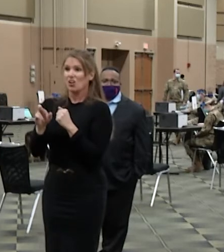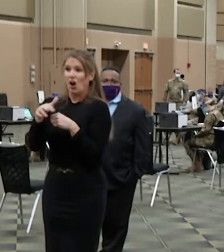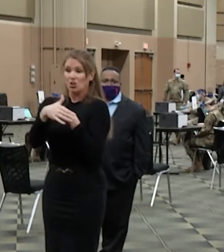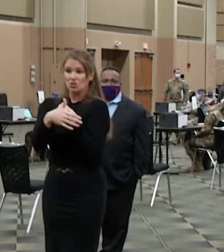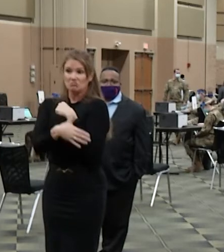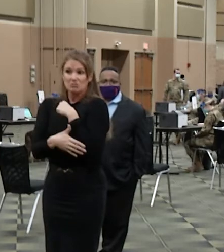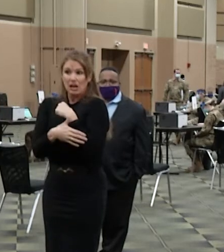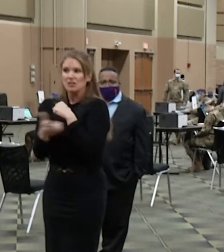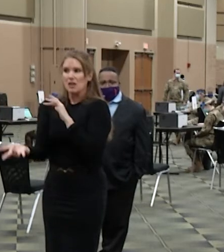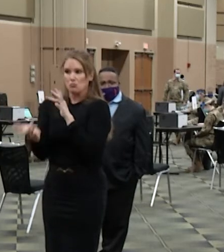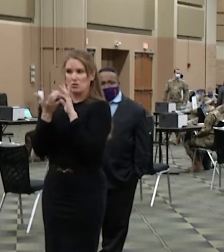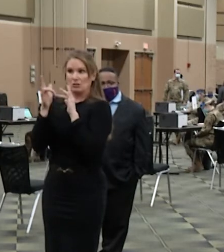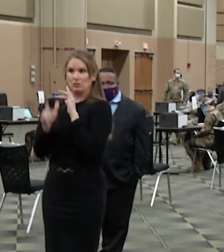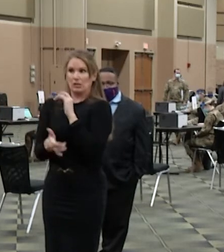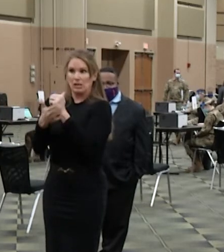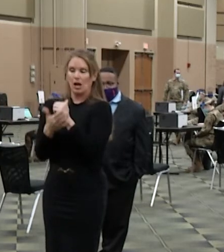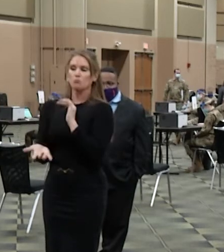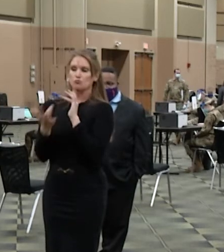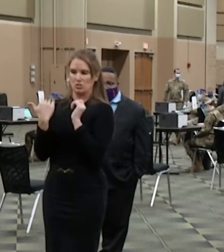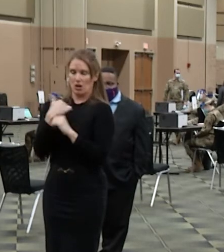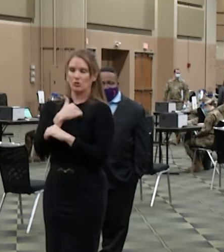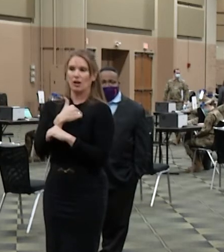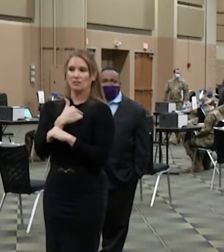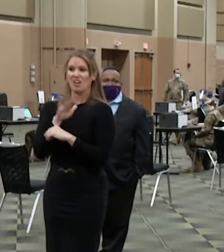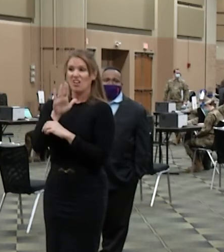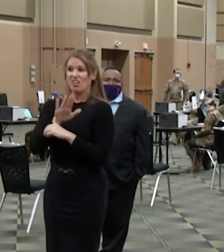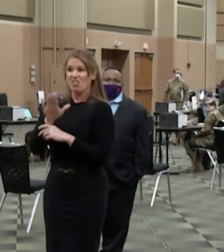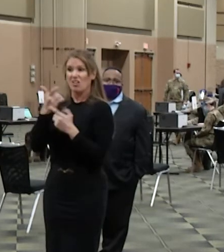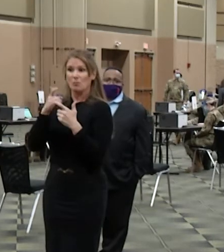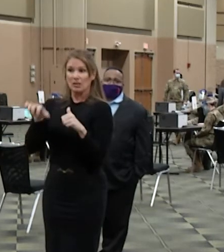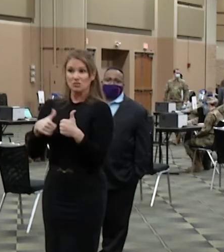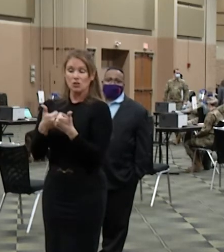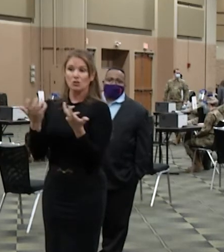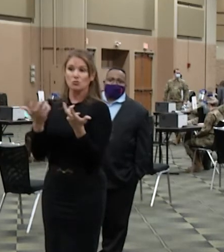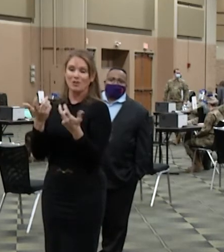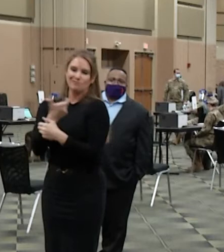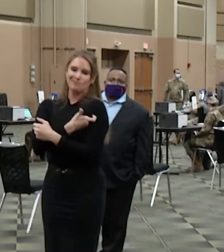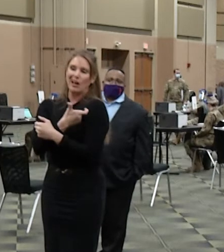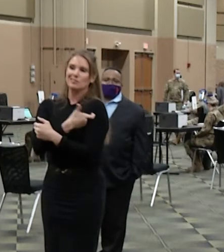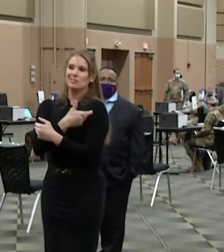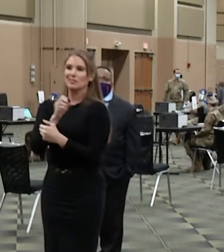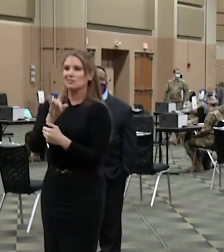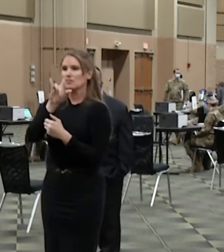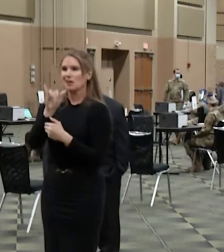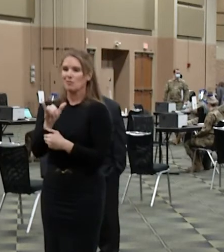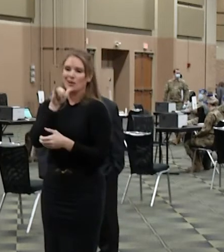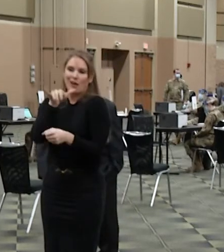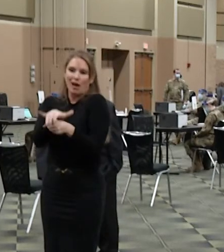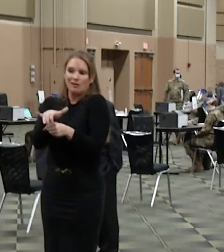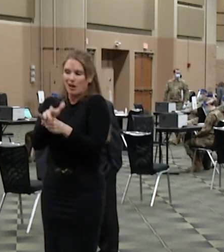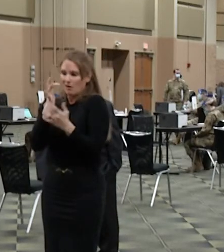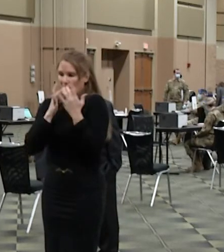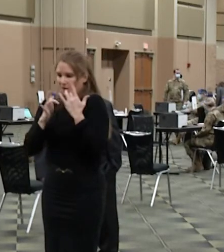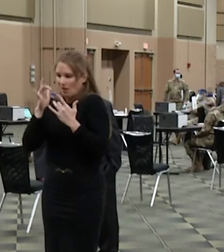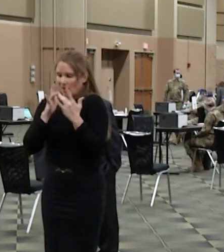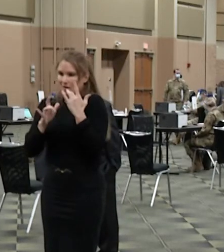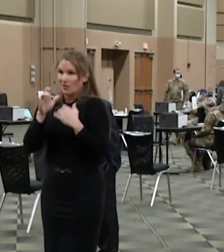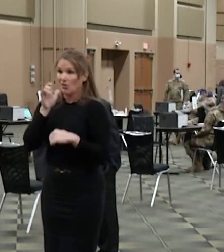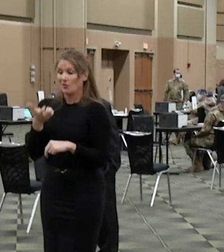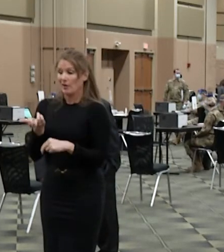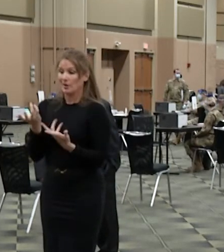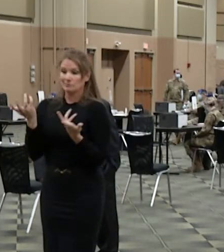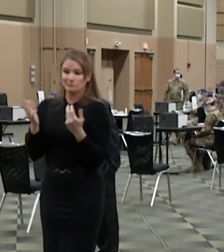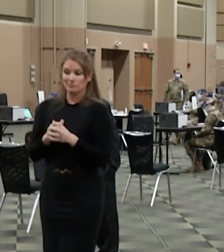to us whenever they need help. The biggest challenge that they have right now is vaccine supply. It's not that they are sitting